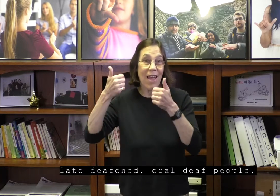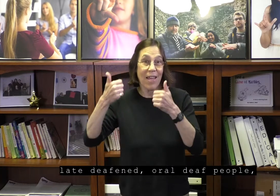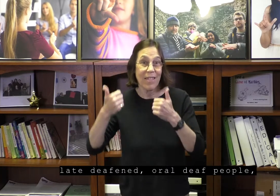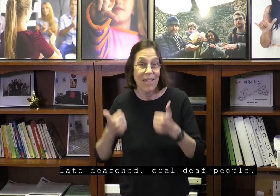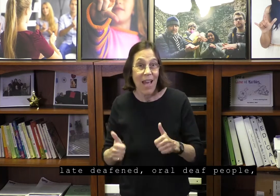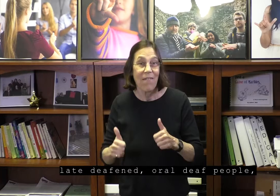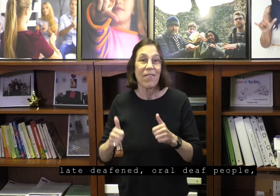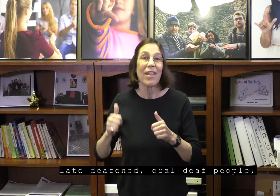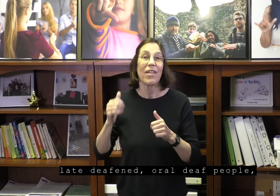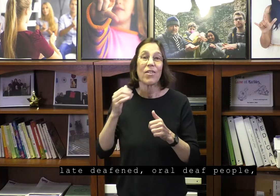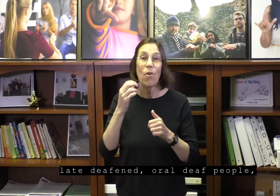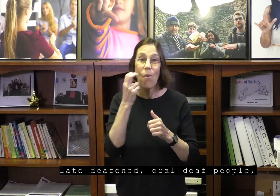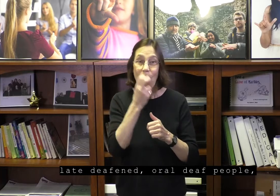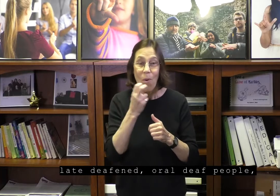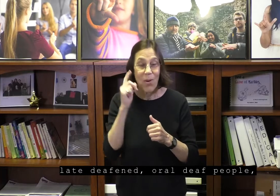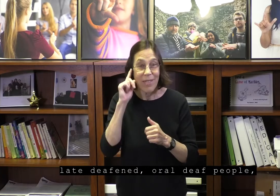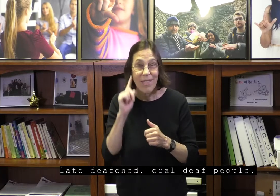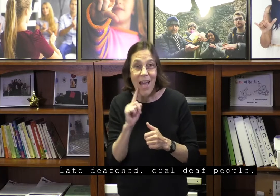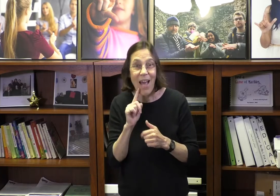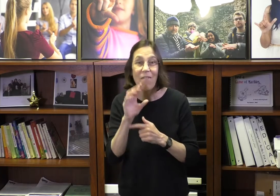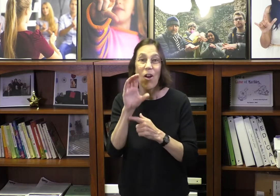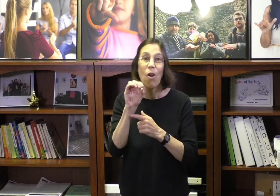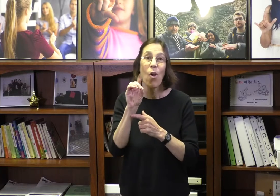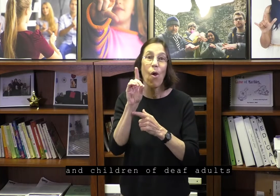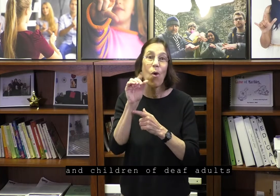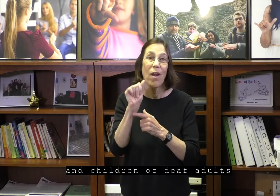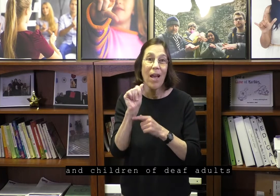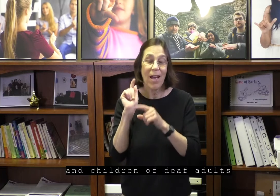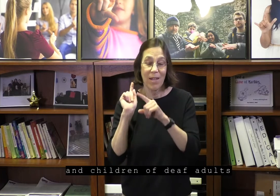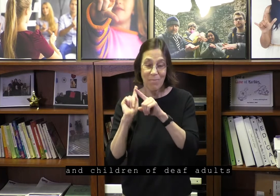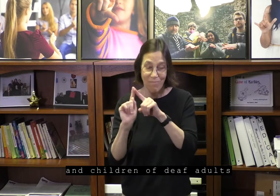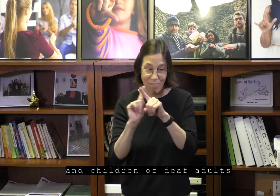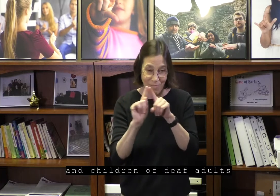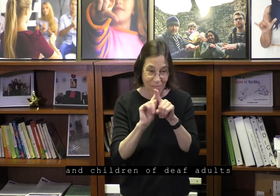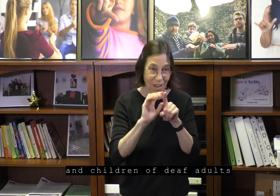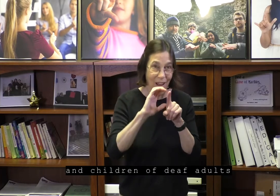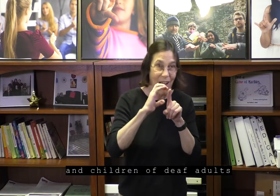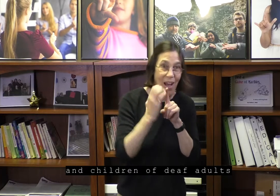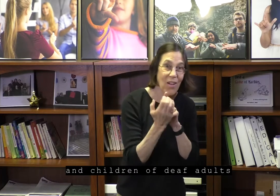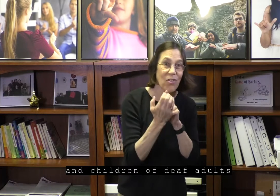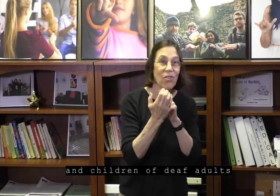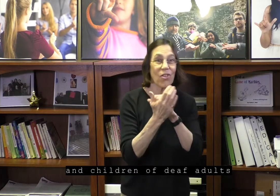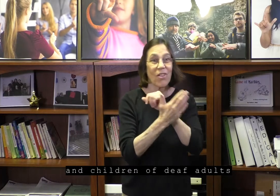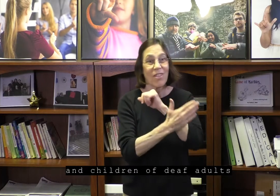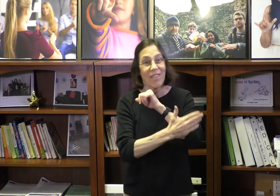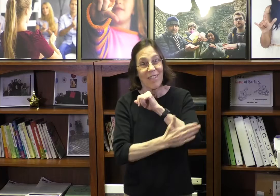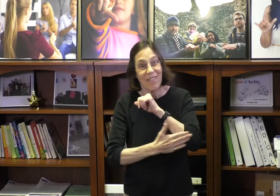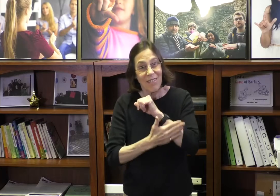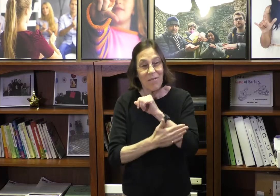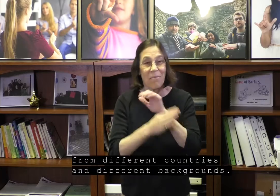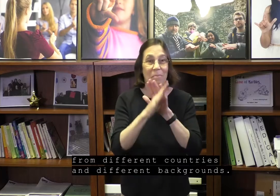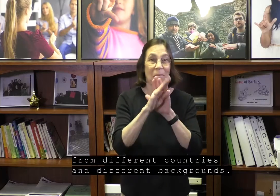Plus, Late Deafen, Oral Deaf people, and children of Deaf adults